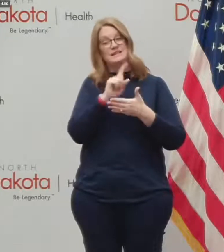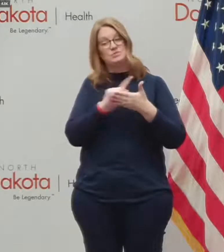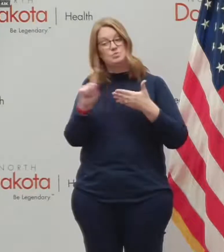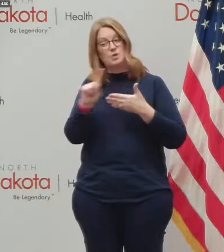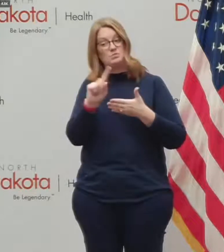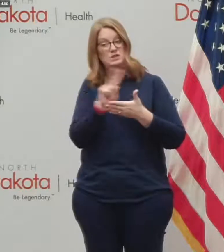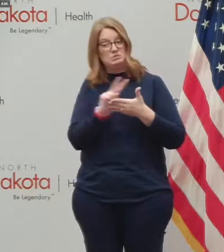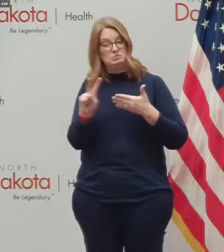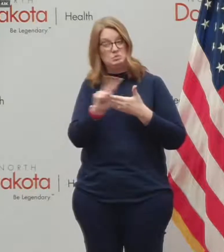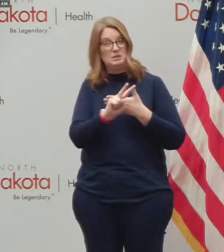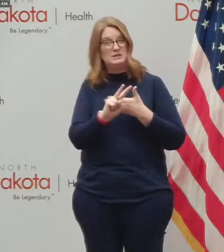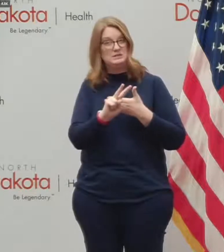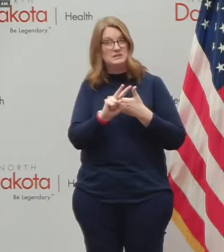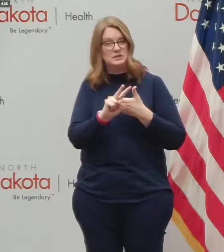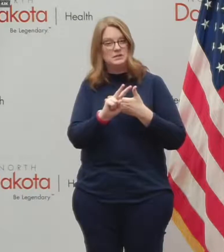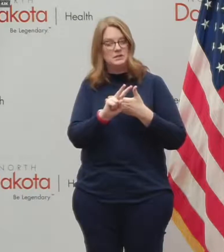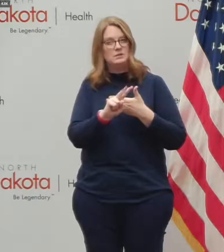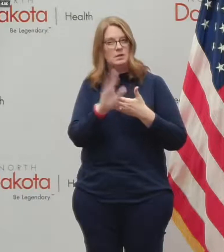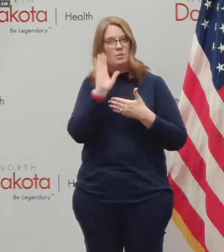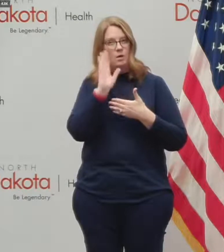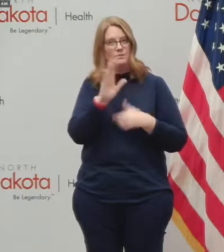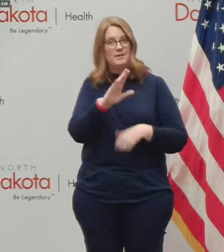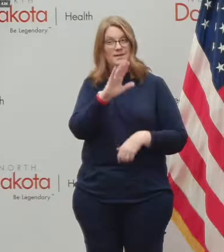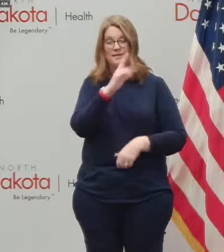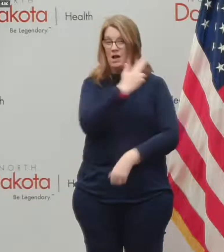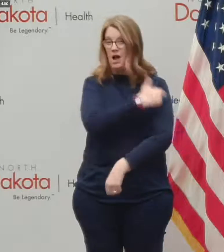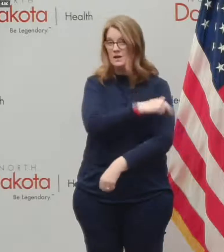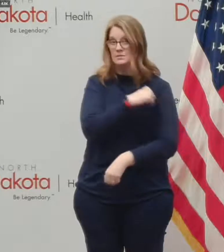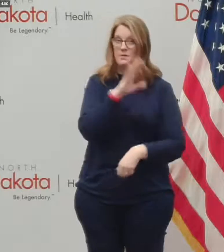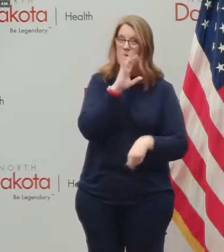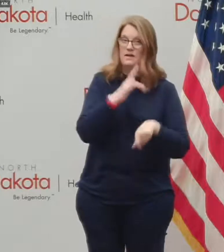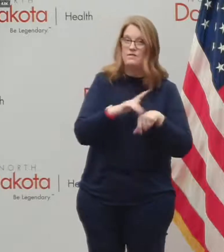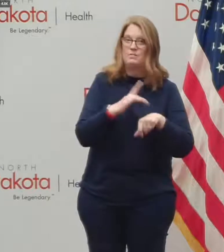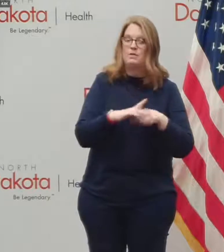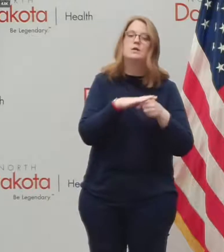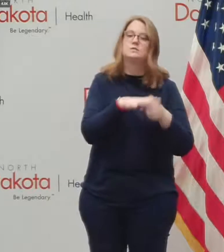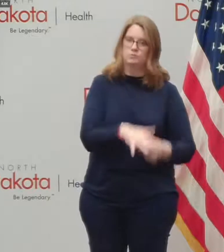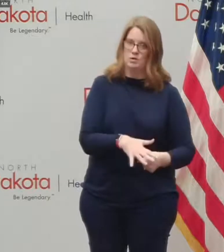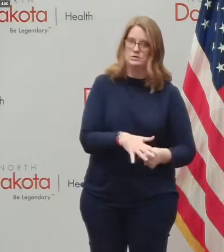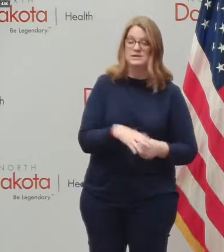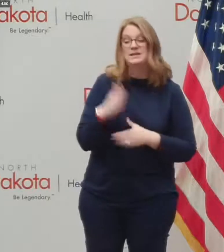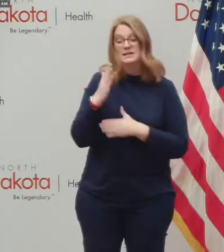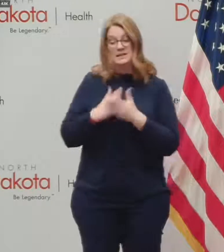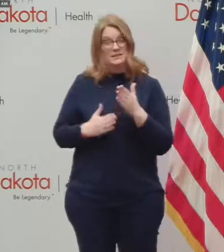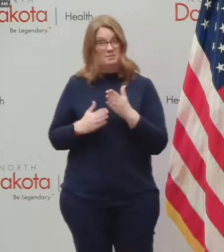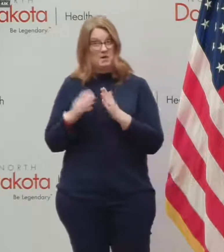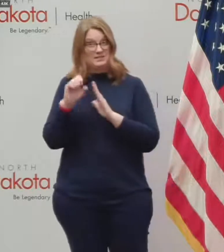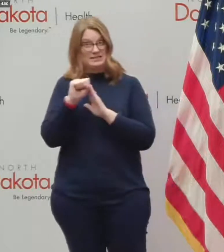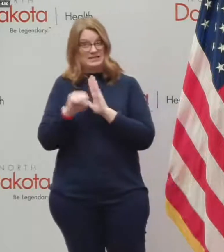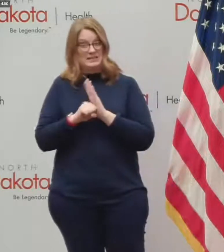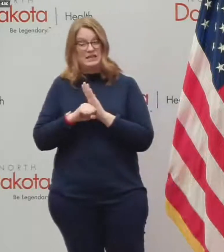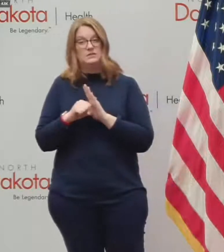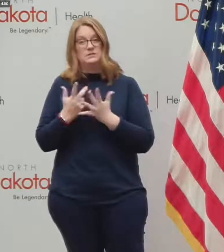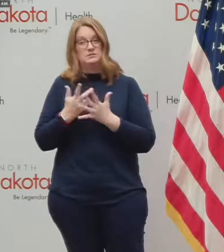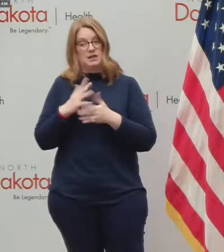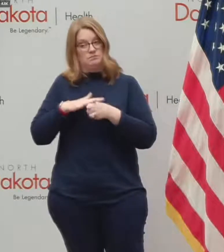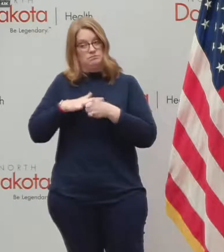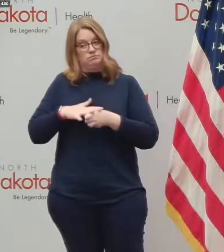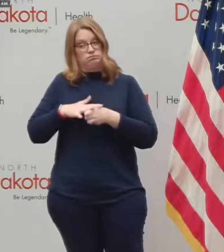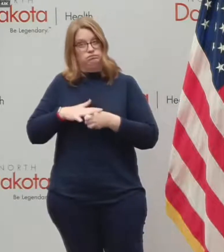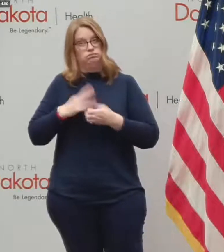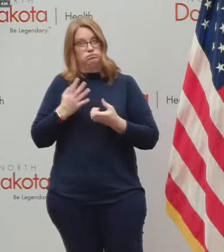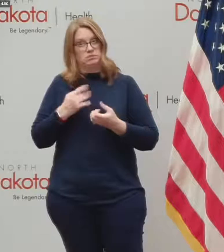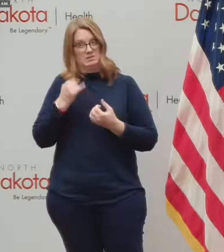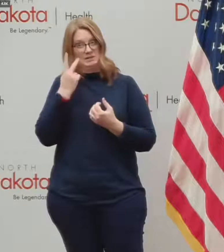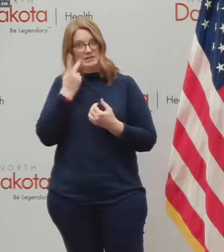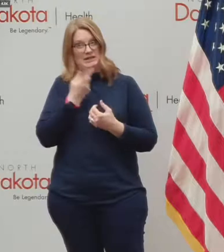would be severely constrained on hospital capacity. Some parts of the state we're already seeing that last week, but